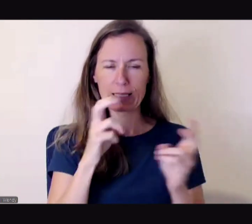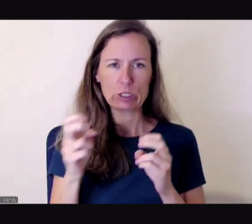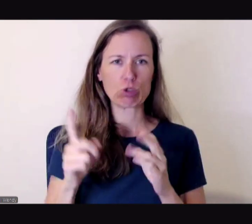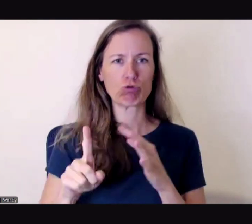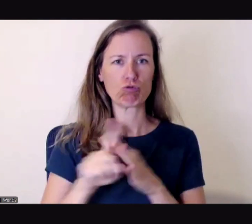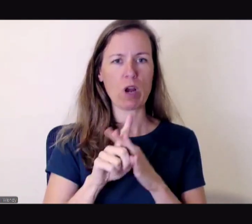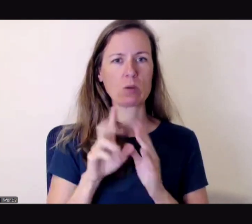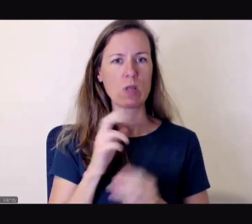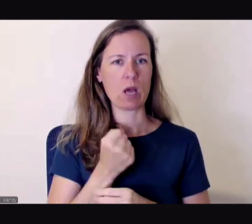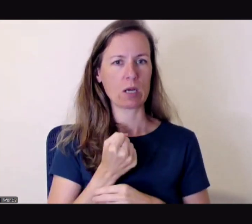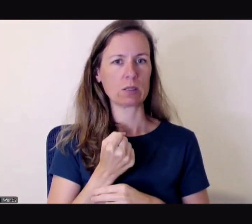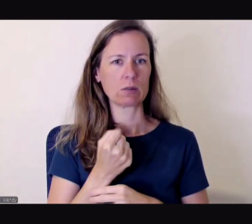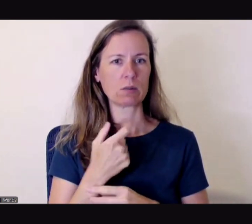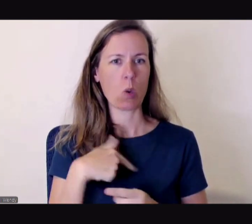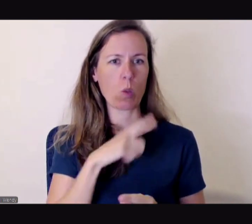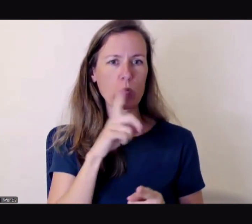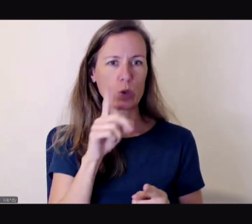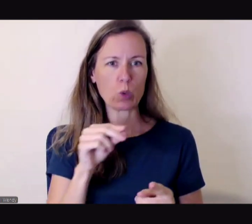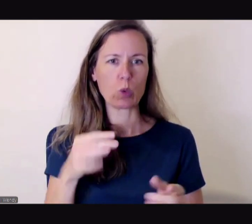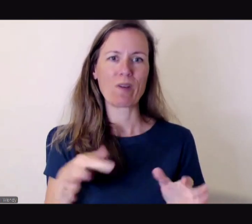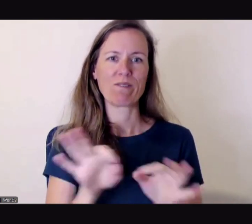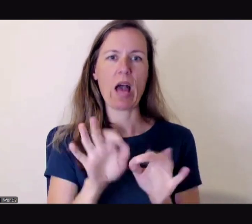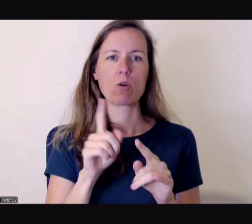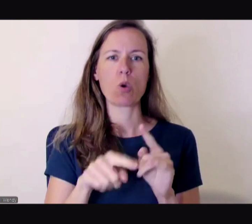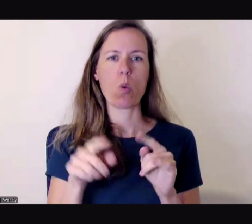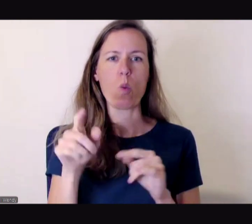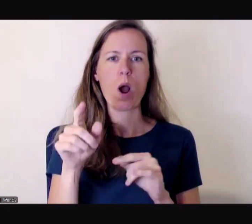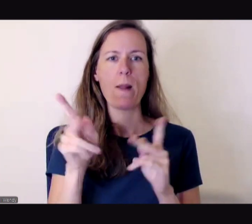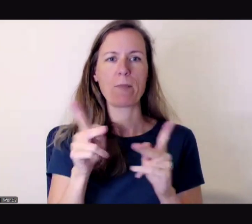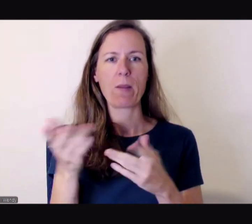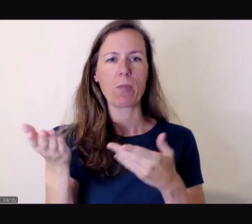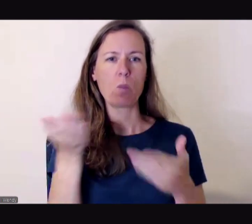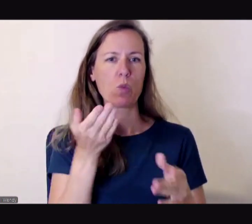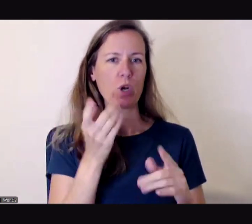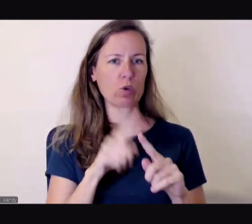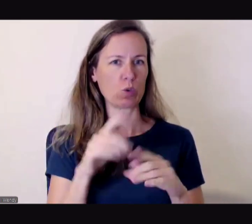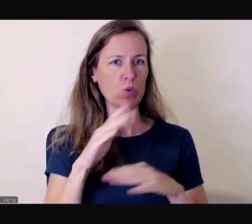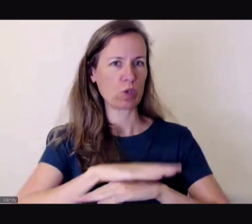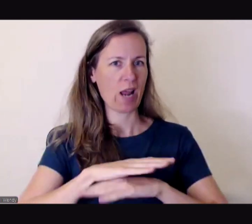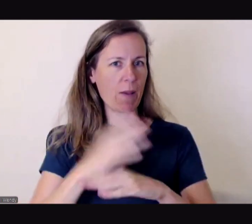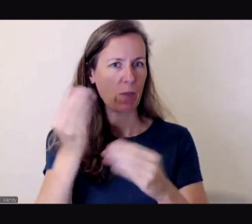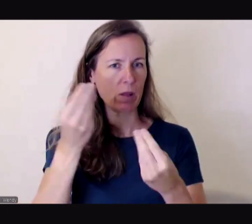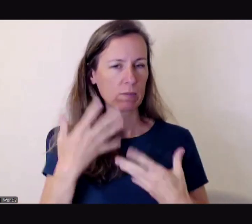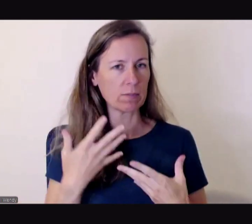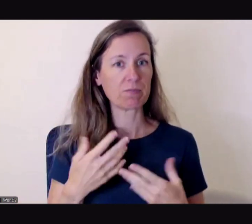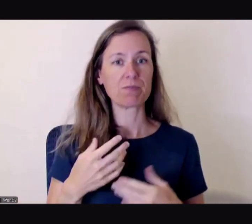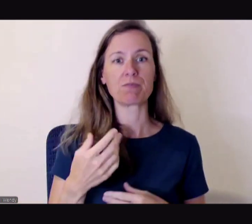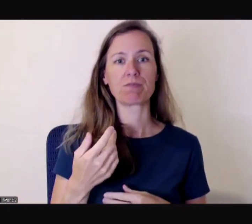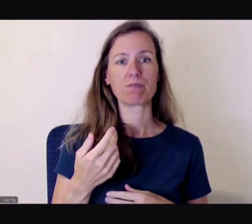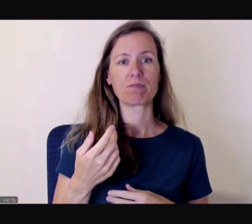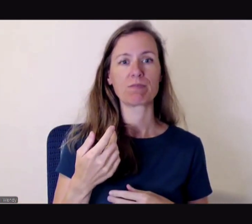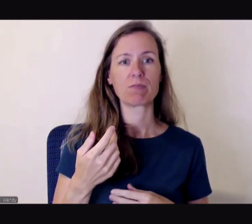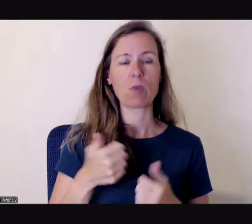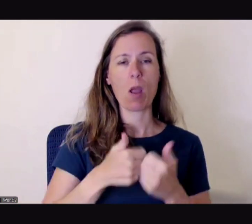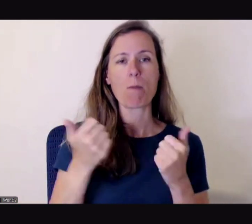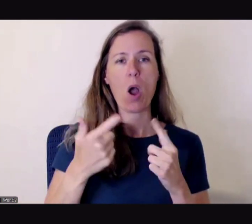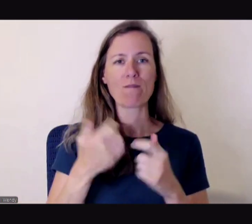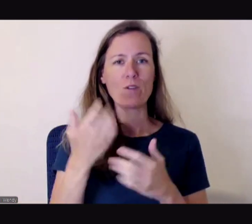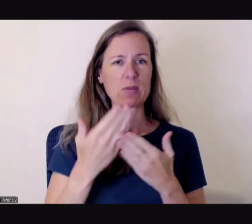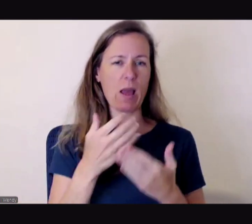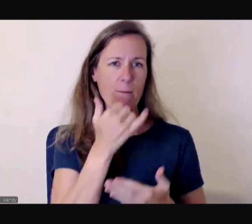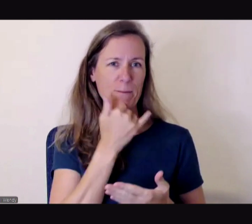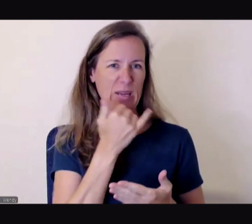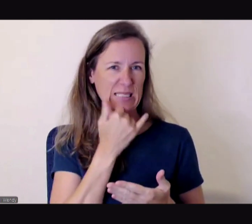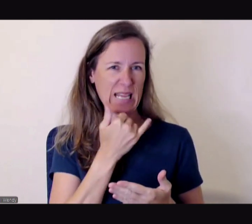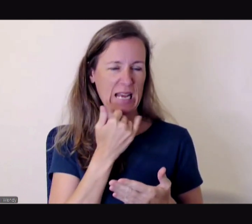to the table. Aside from a couple mistakes earlier this year for which I publicly took responsibility, and aside from some technical